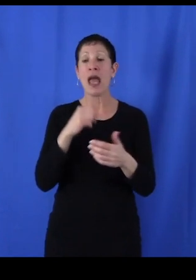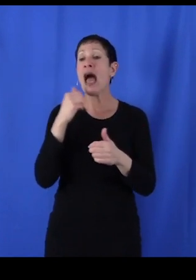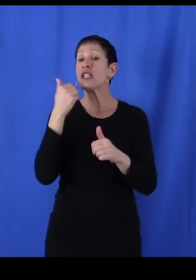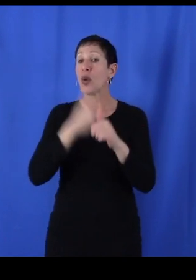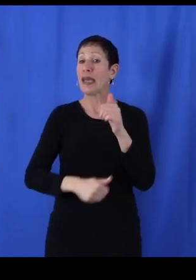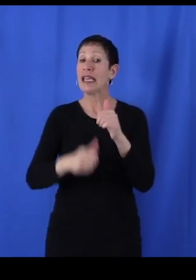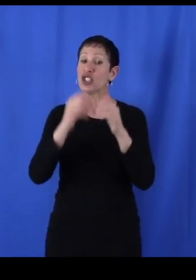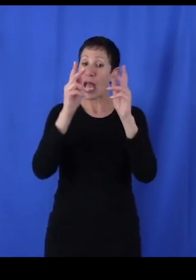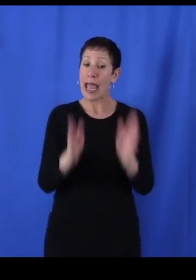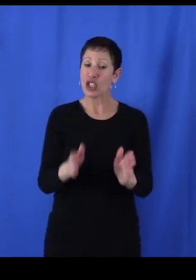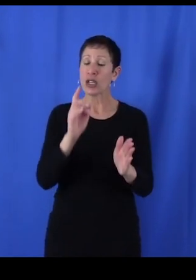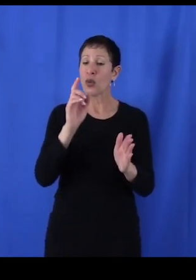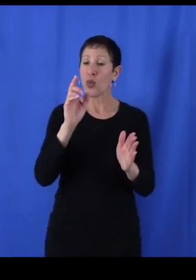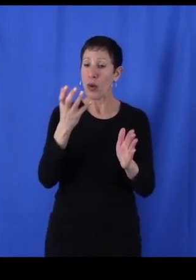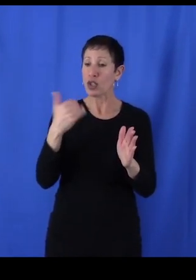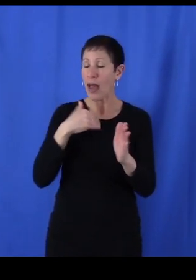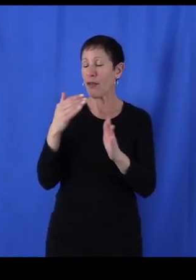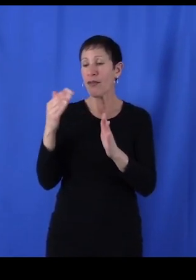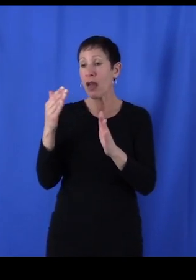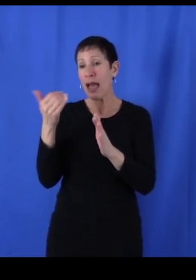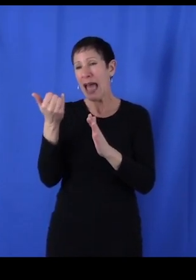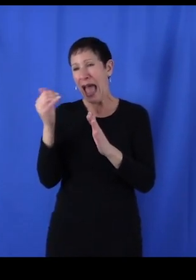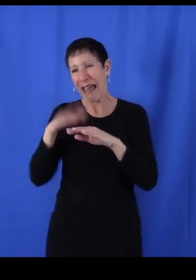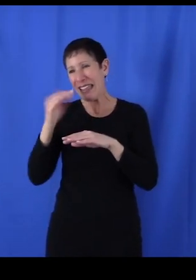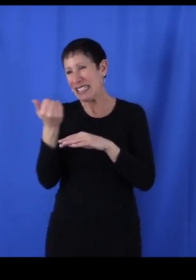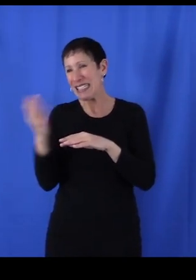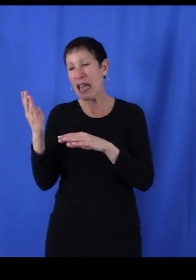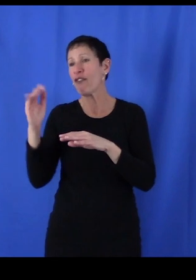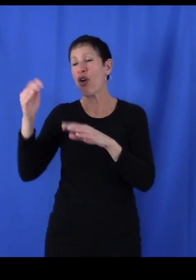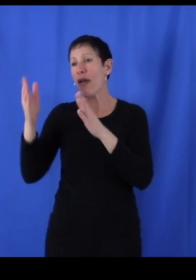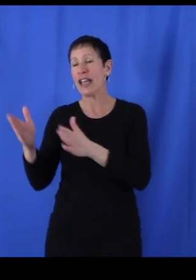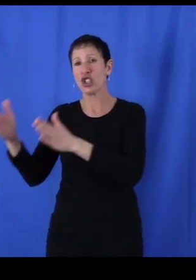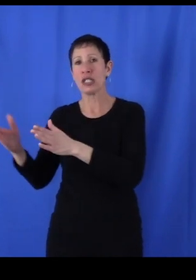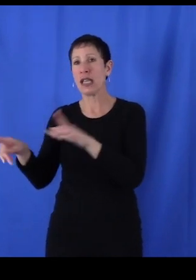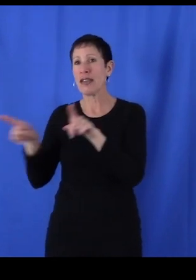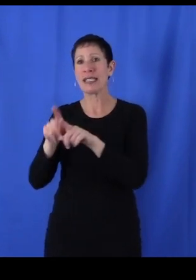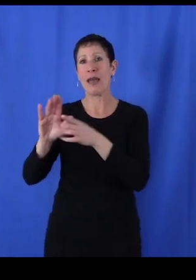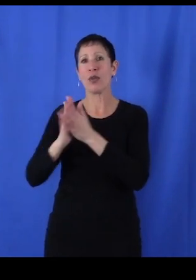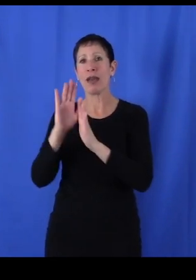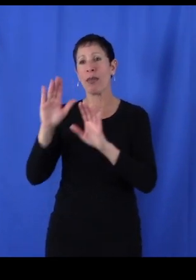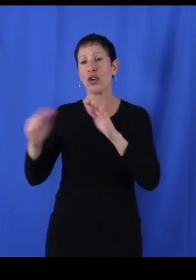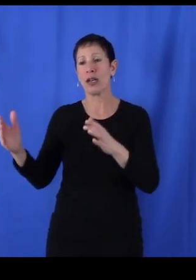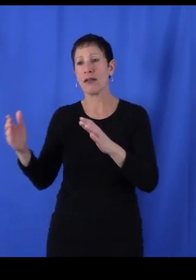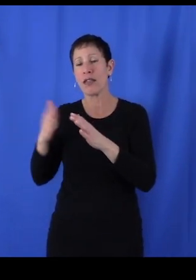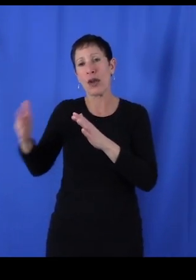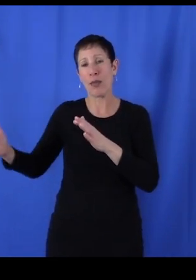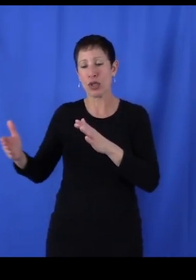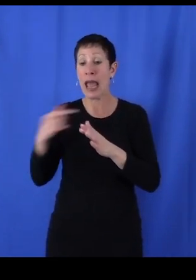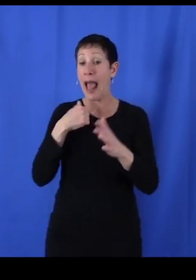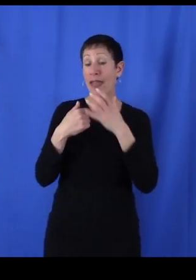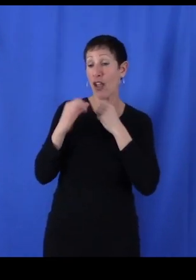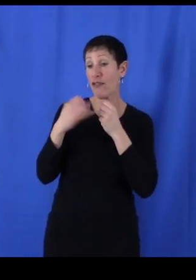each agent wants to have at least some other agents of its own types as neighbors. And they care whether at least they have a certain